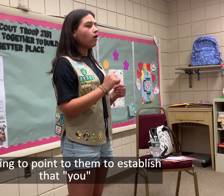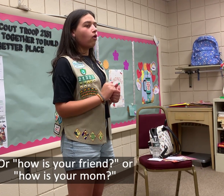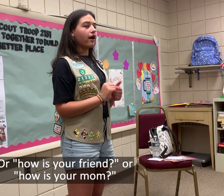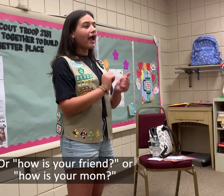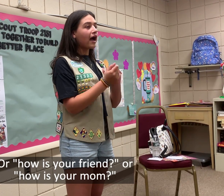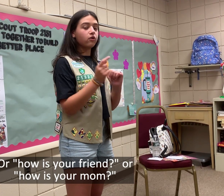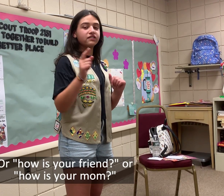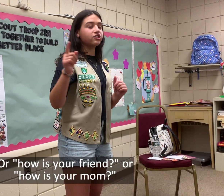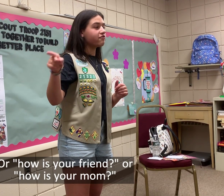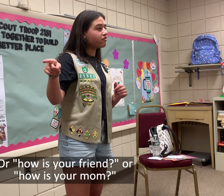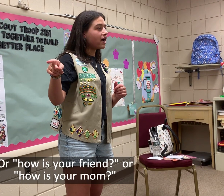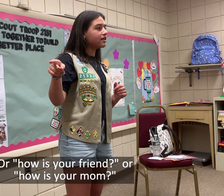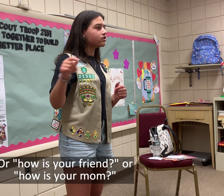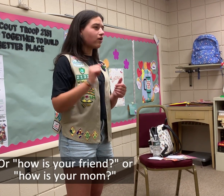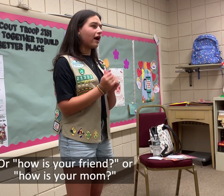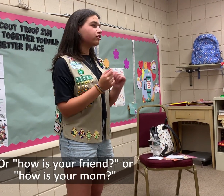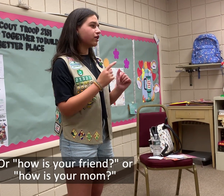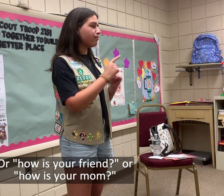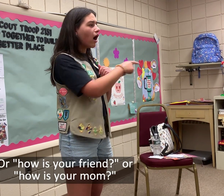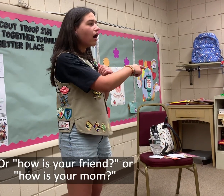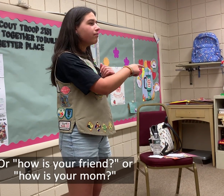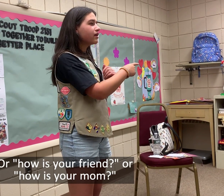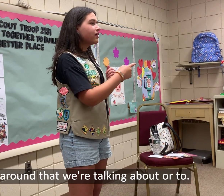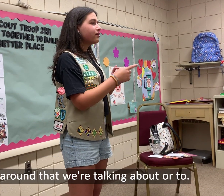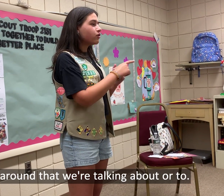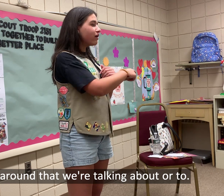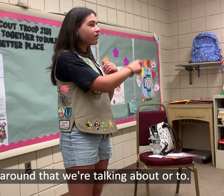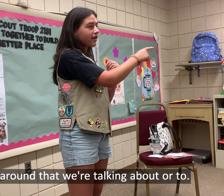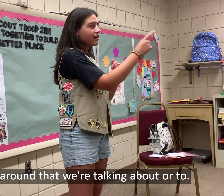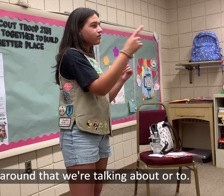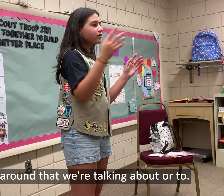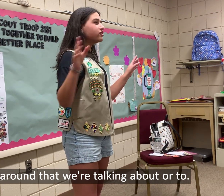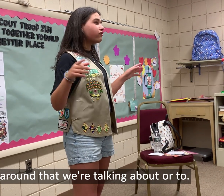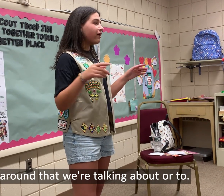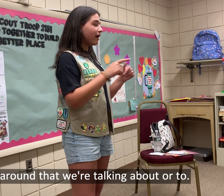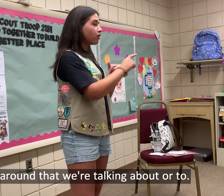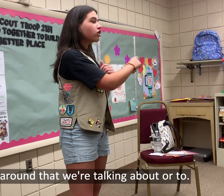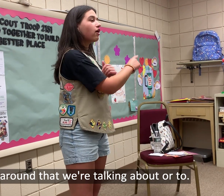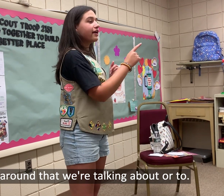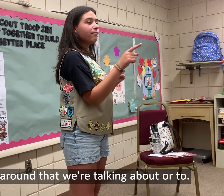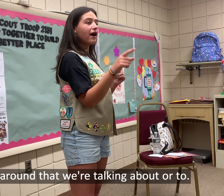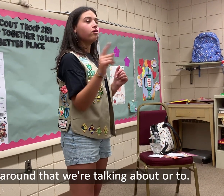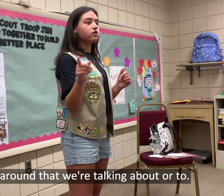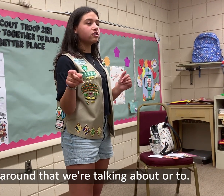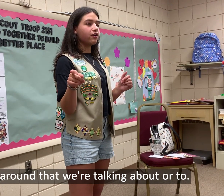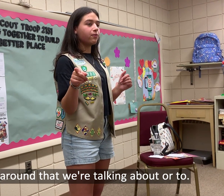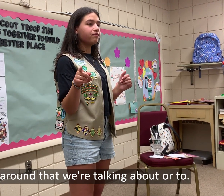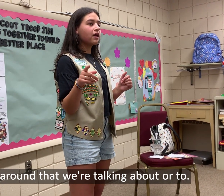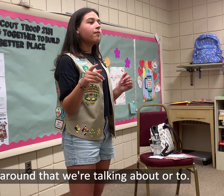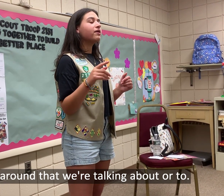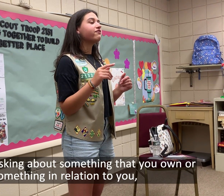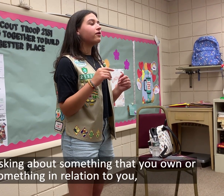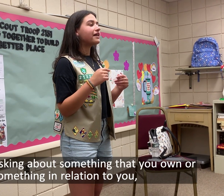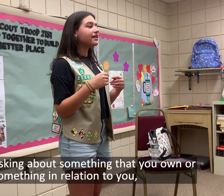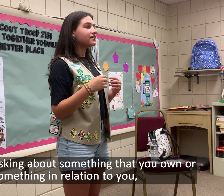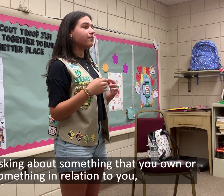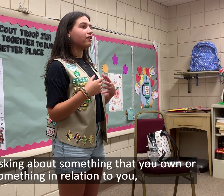Or how is your friend? Or how's your mom? Whoever like is around that we're talking about or to. But if I was asking about something